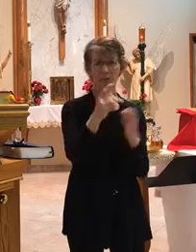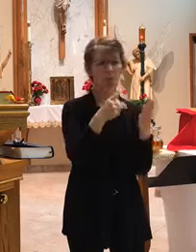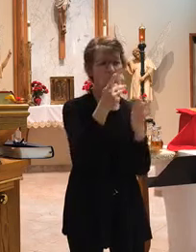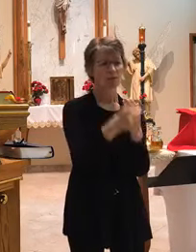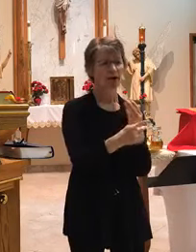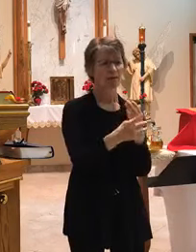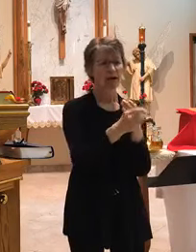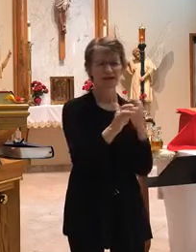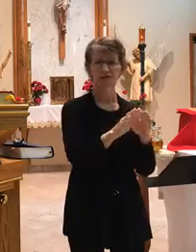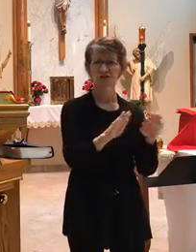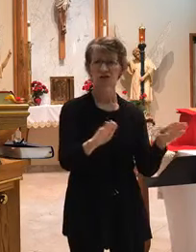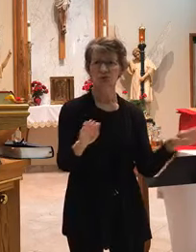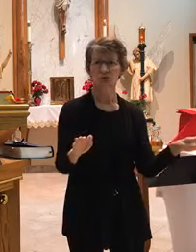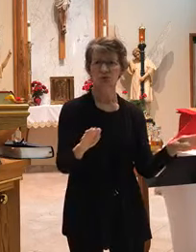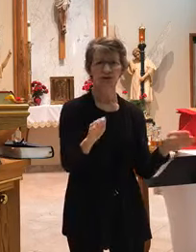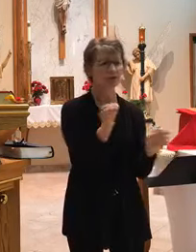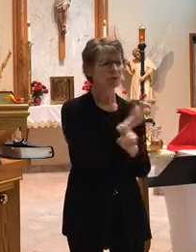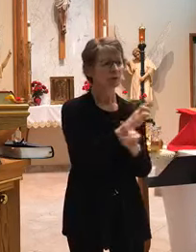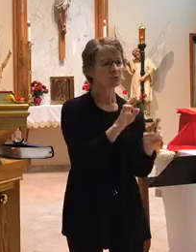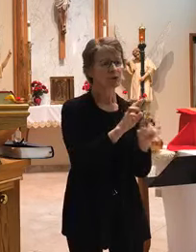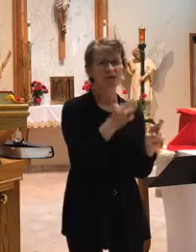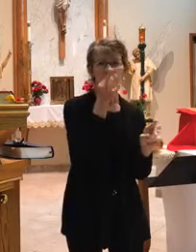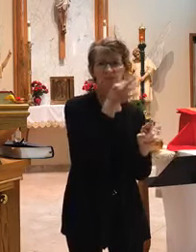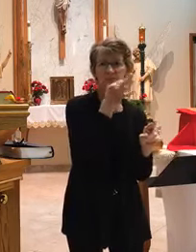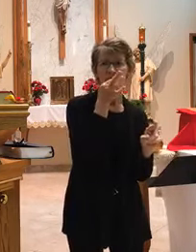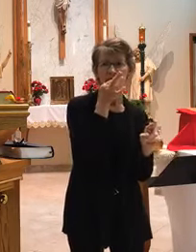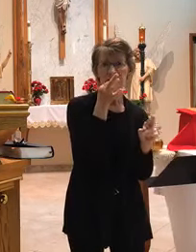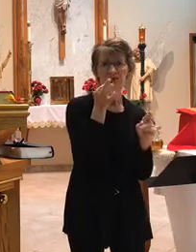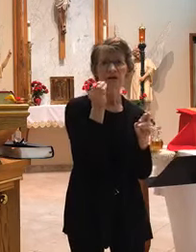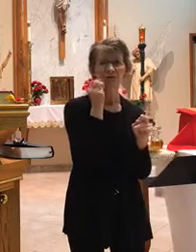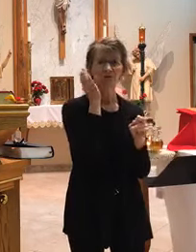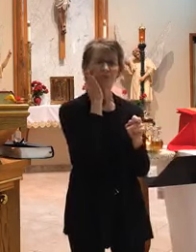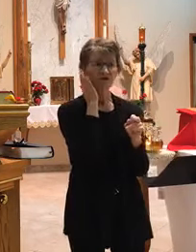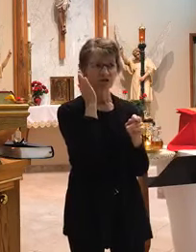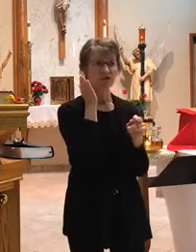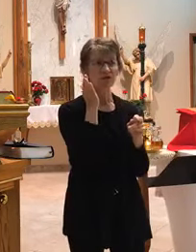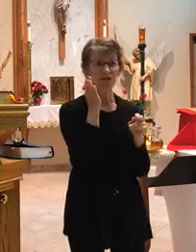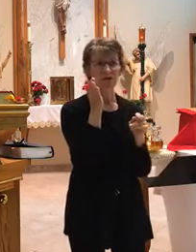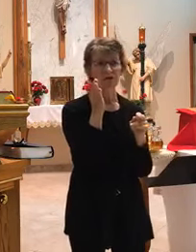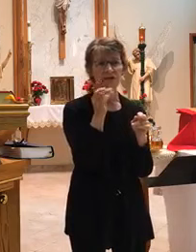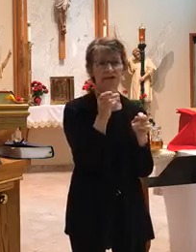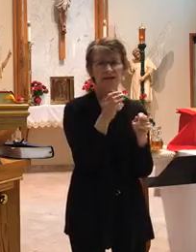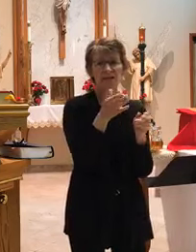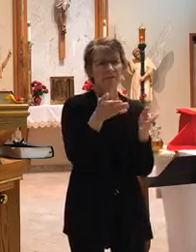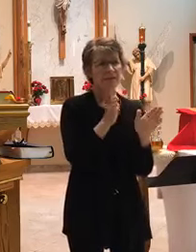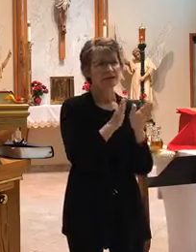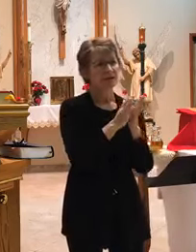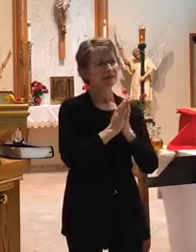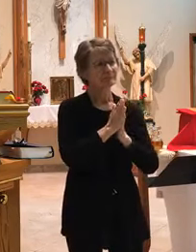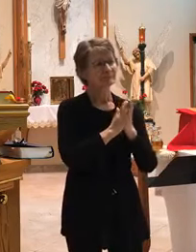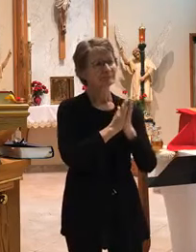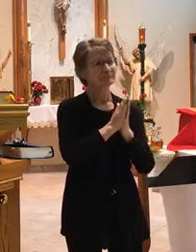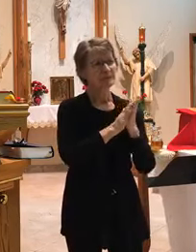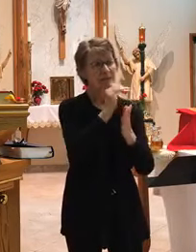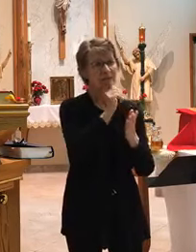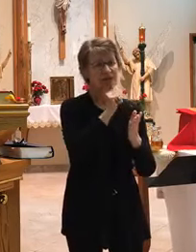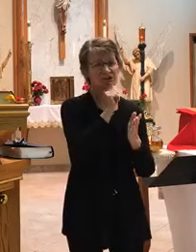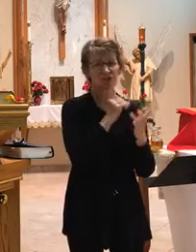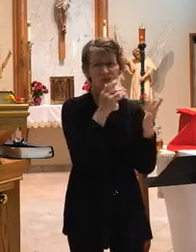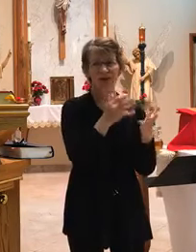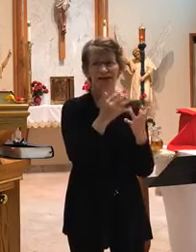confirmation and First Holy Communion have been delayed by the pandemic, May they look forward with patience and